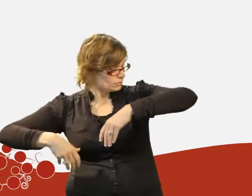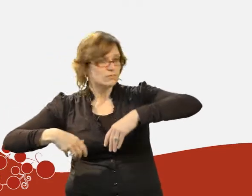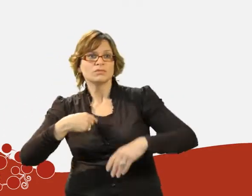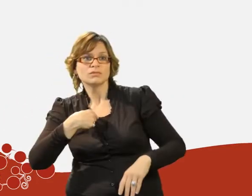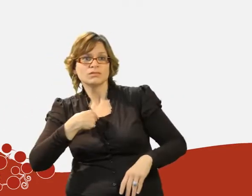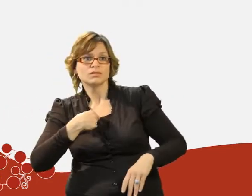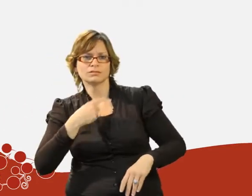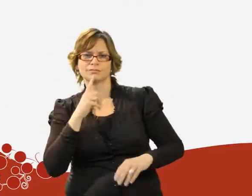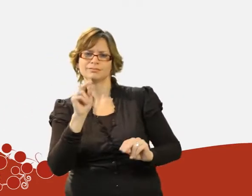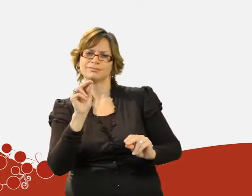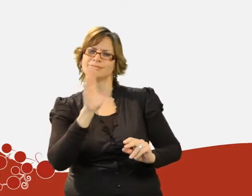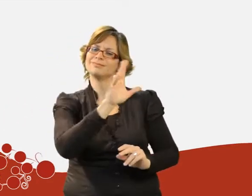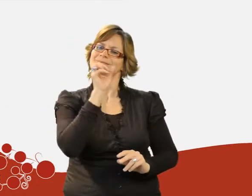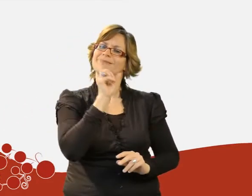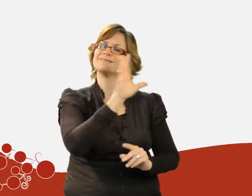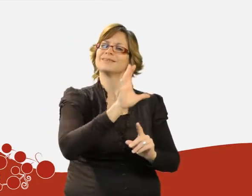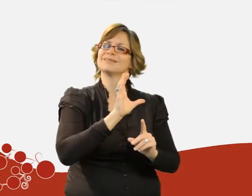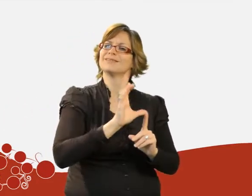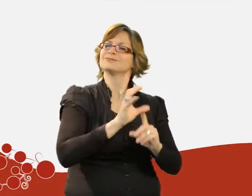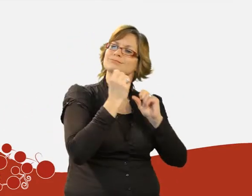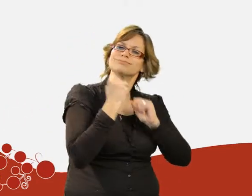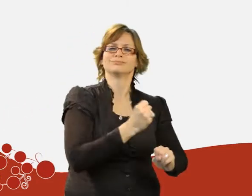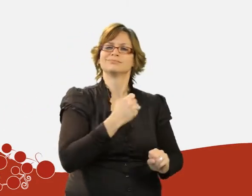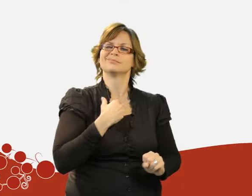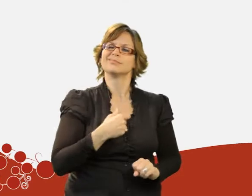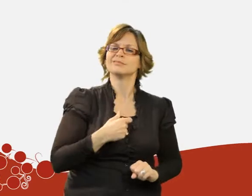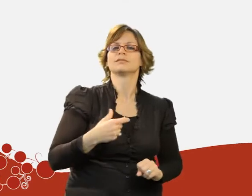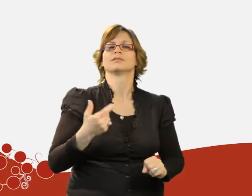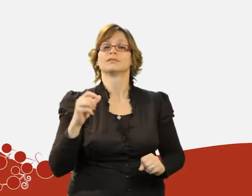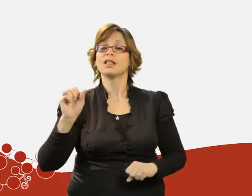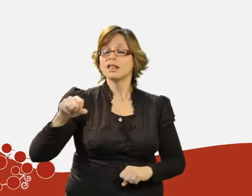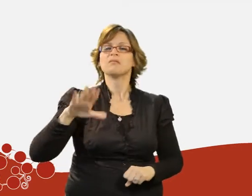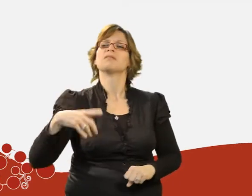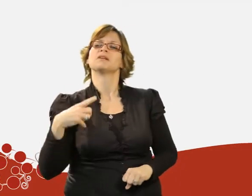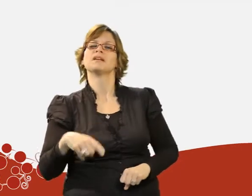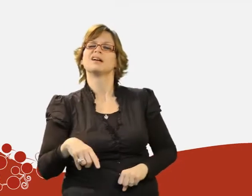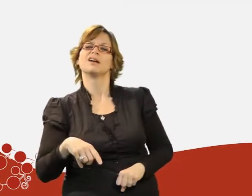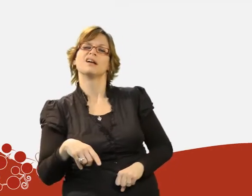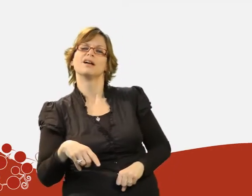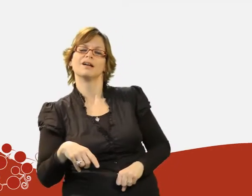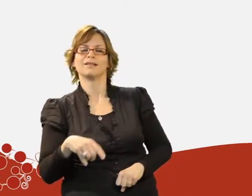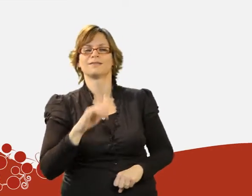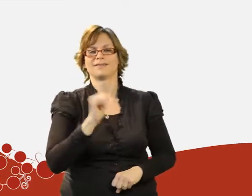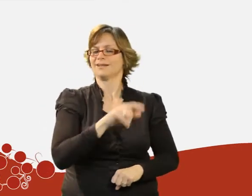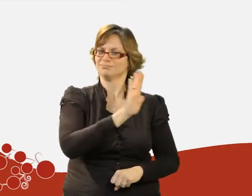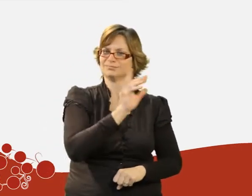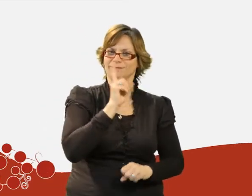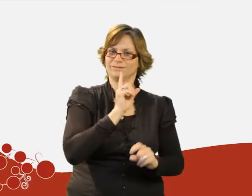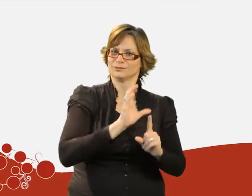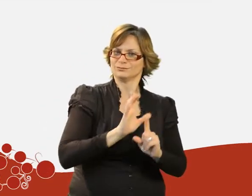a smell, or insinuating that they smell bad. In truth, nose crinkling is simply the deaf way of conveying that they agree with what you are saying.